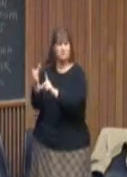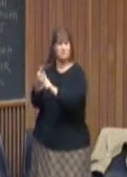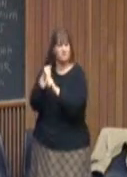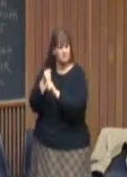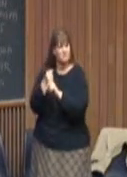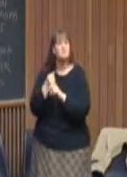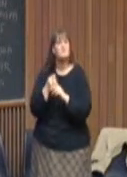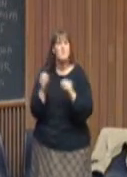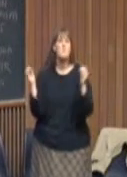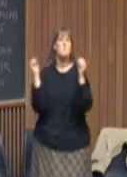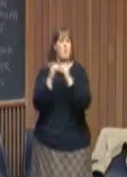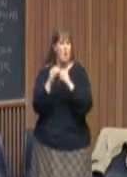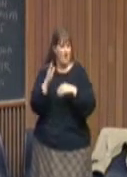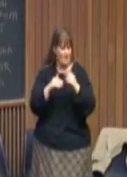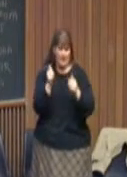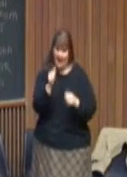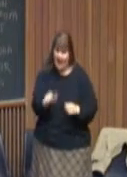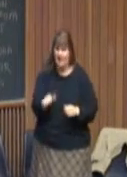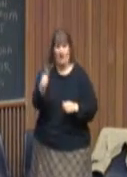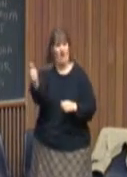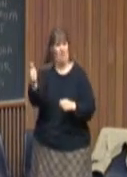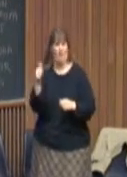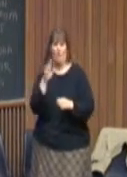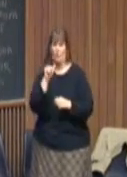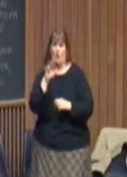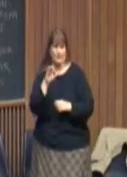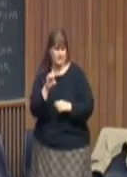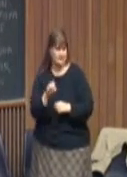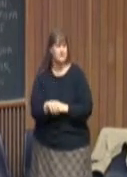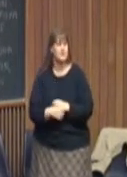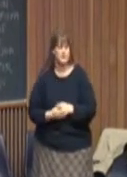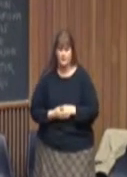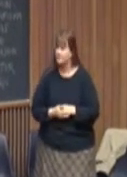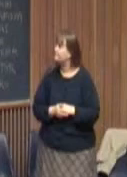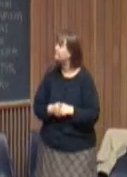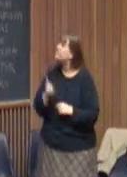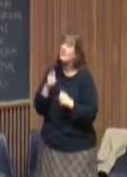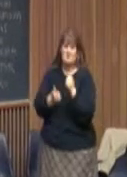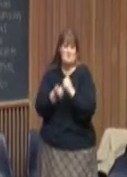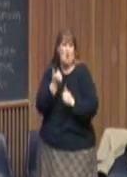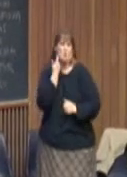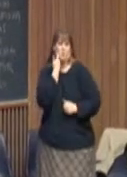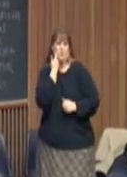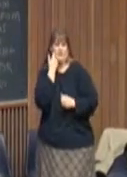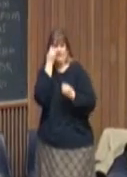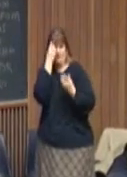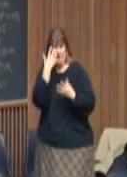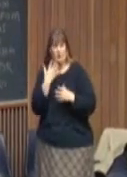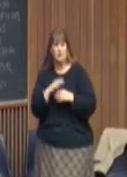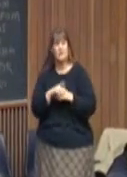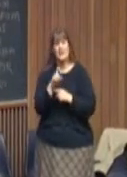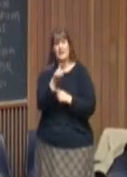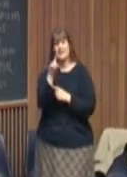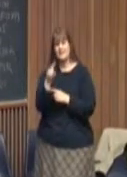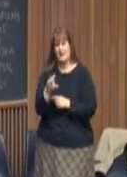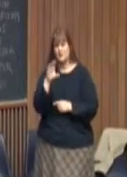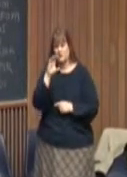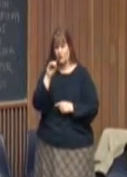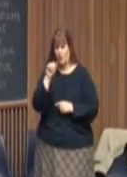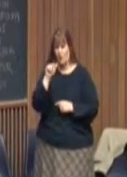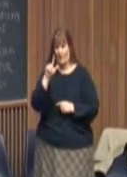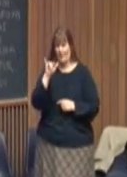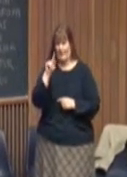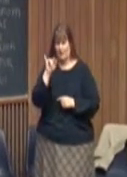2005 is that it's the most recent data that we have. The Texas Criminal Justice Coalition just came out with their 2007